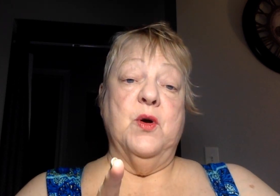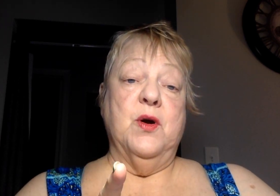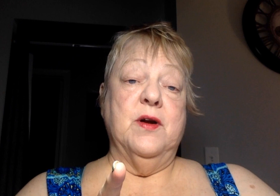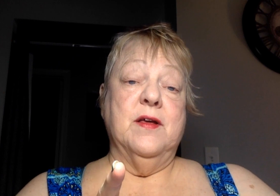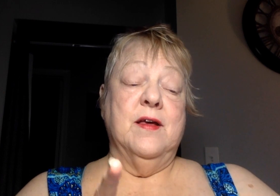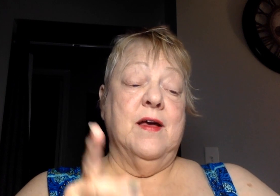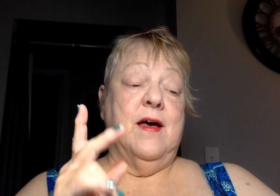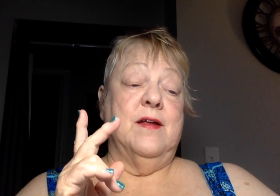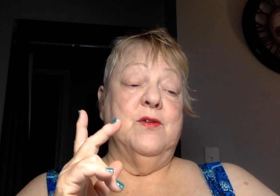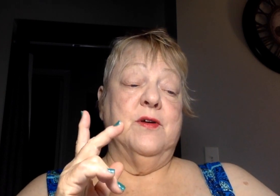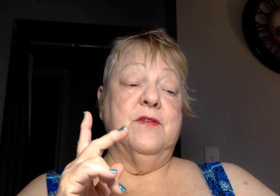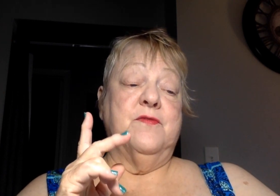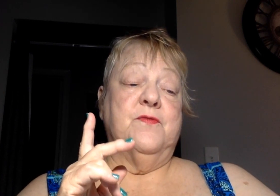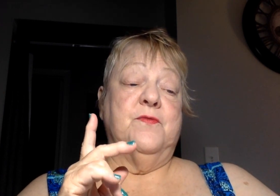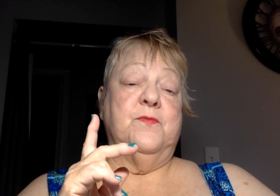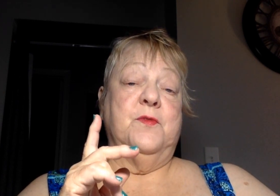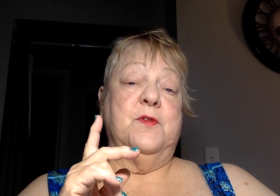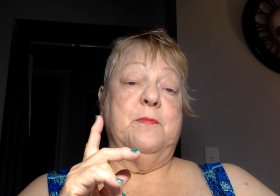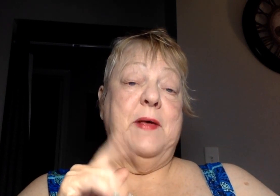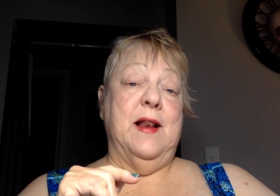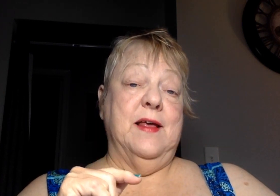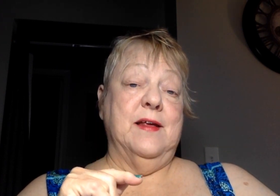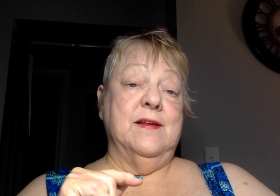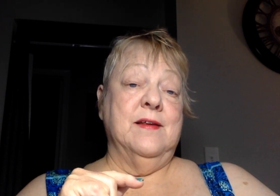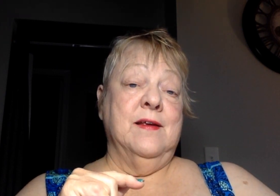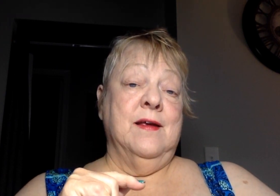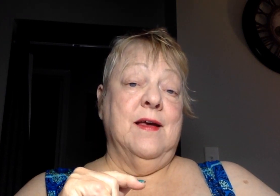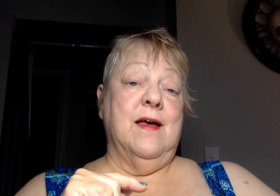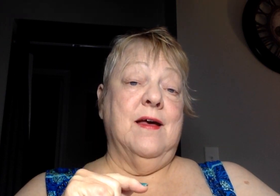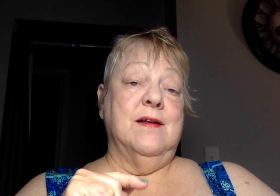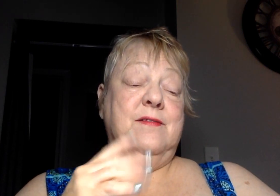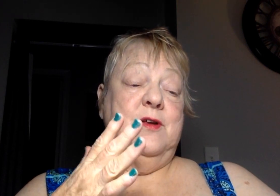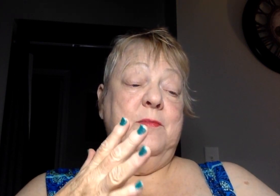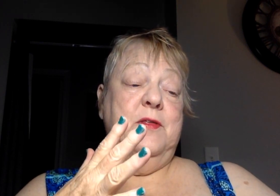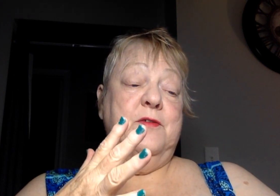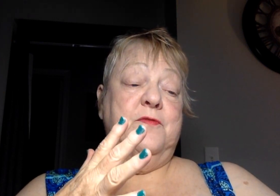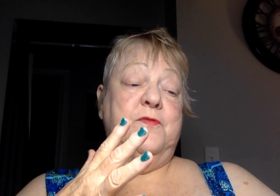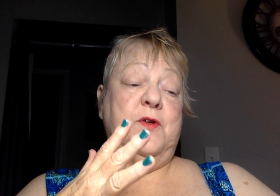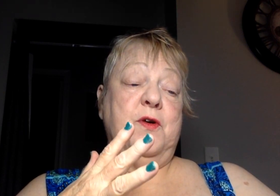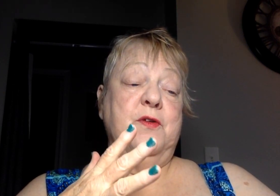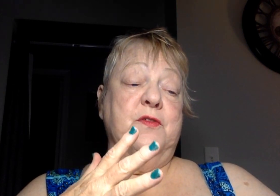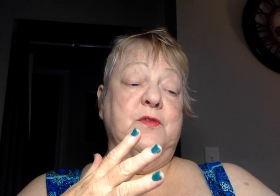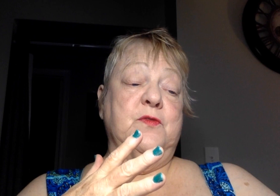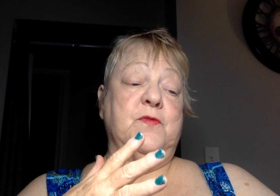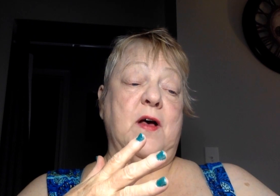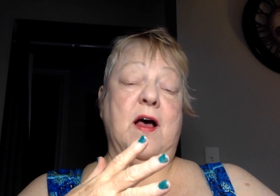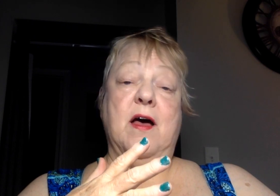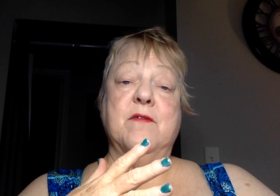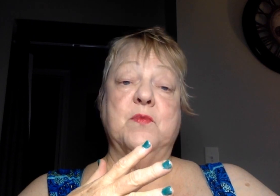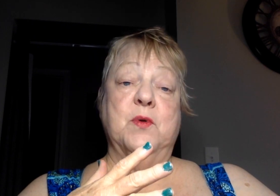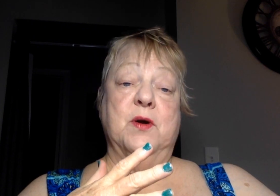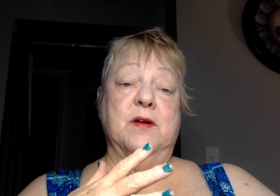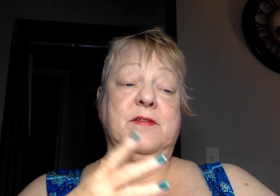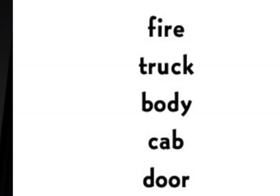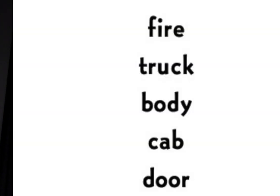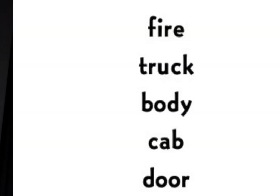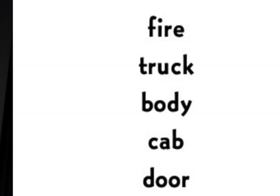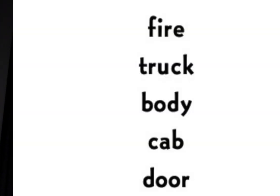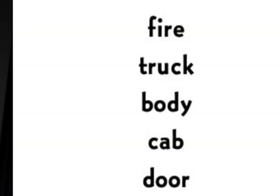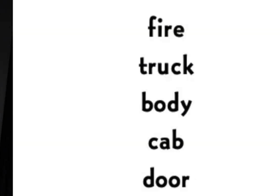word, and you're going to spell it. And it's going to be the first five words.